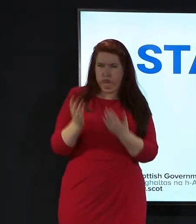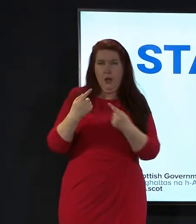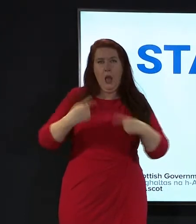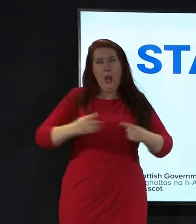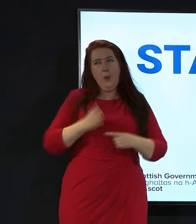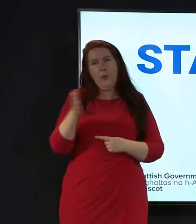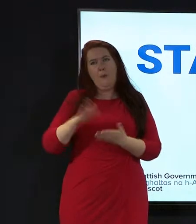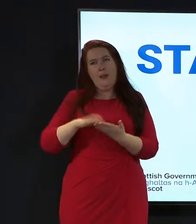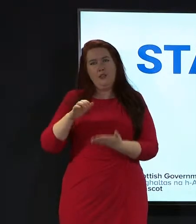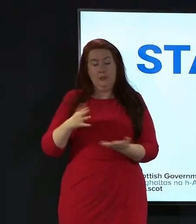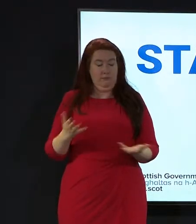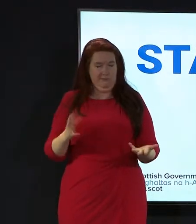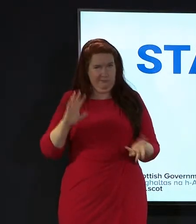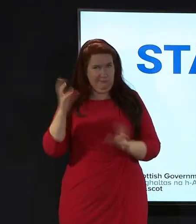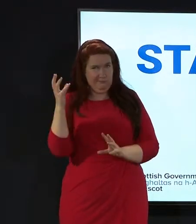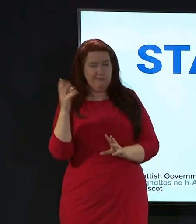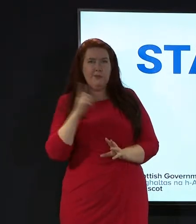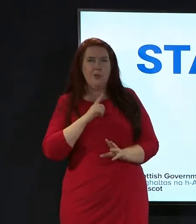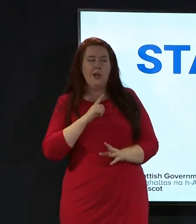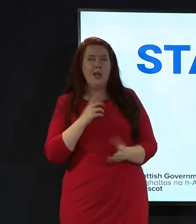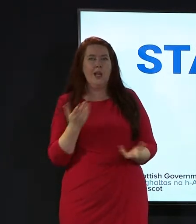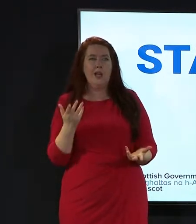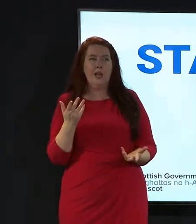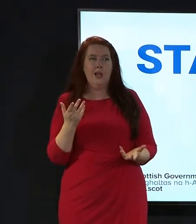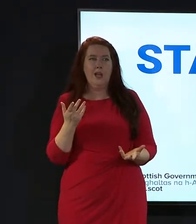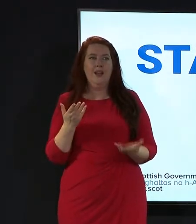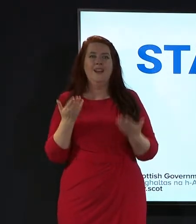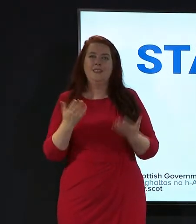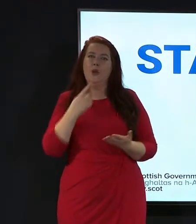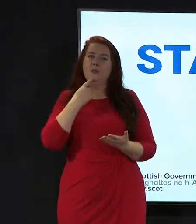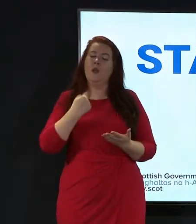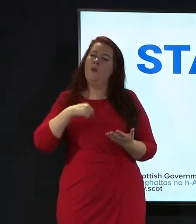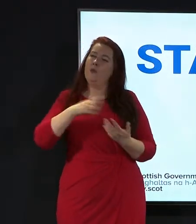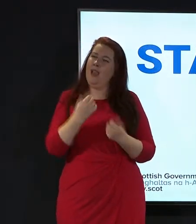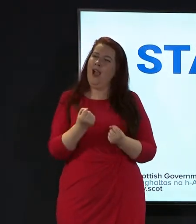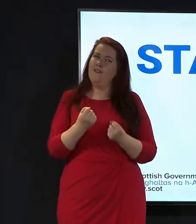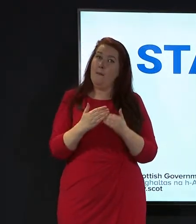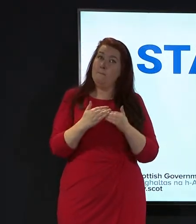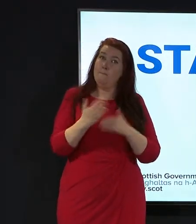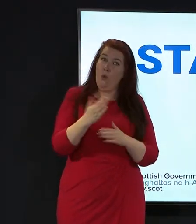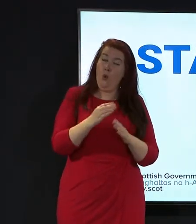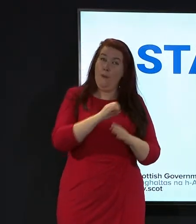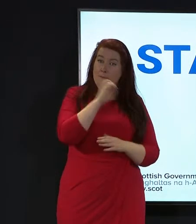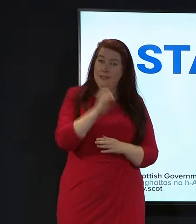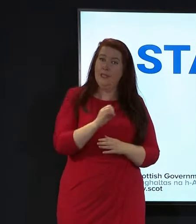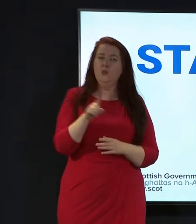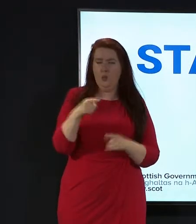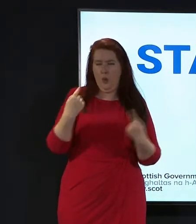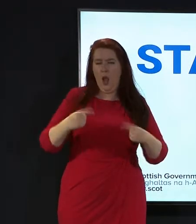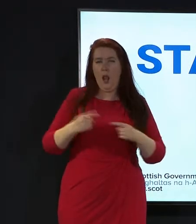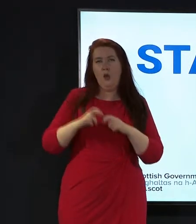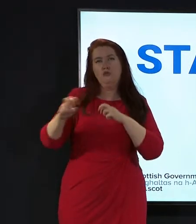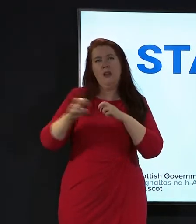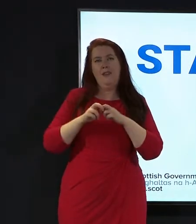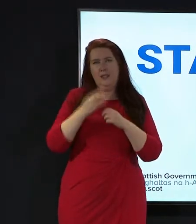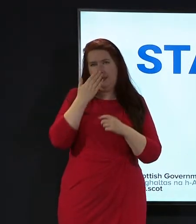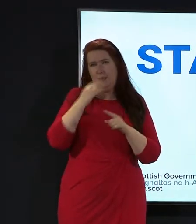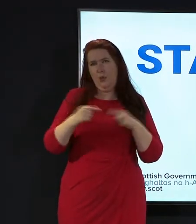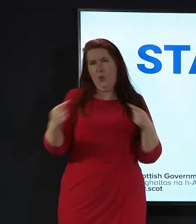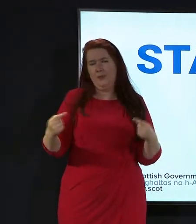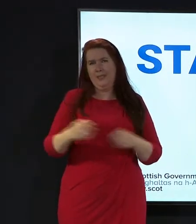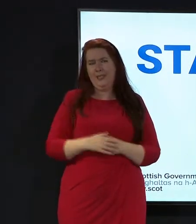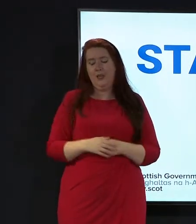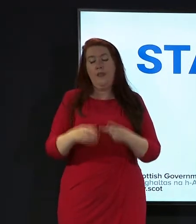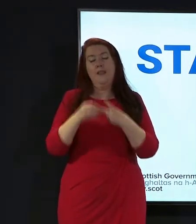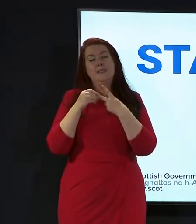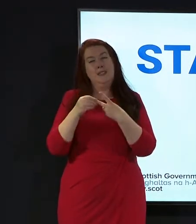normal way of things to say, actually, now we have more, you can travel. That seems the opposite of what we've been doing throughout the pandemic. And the second